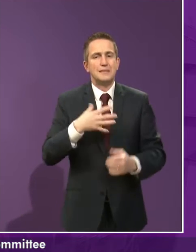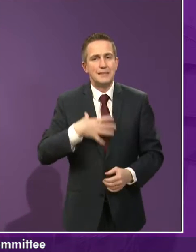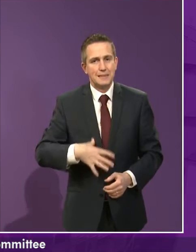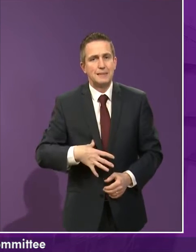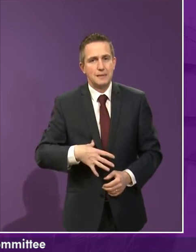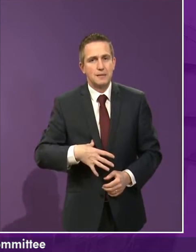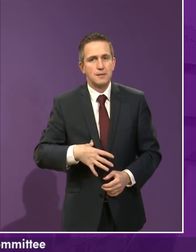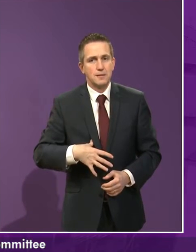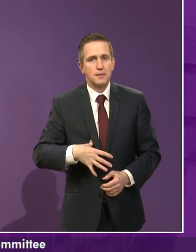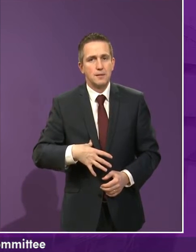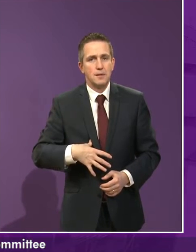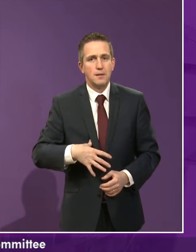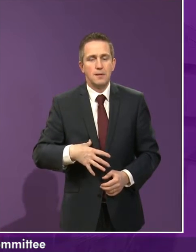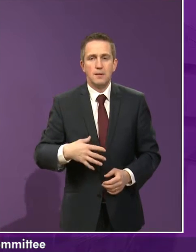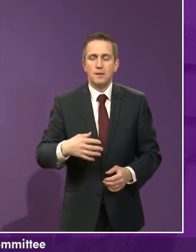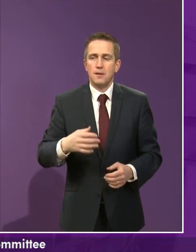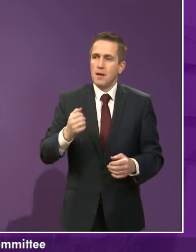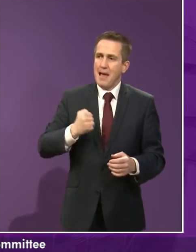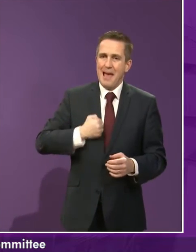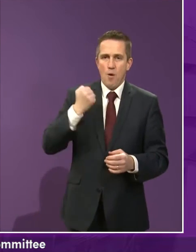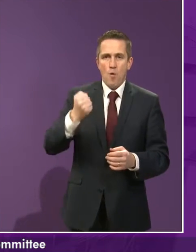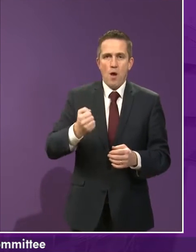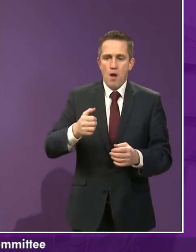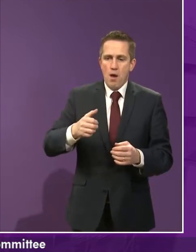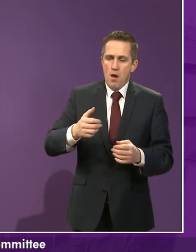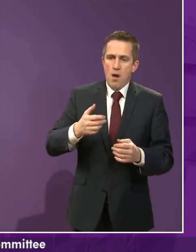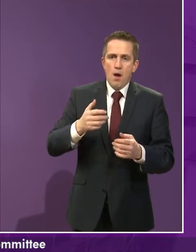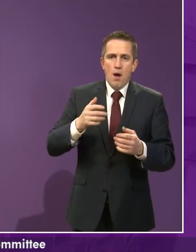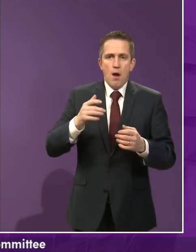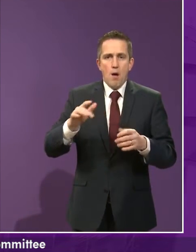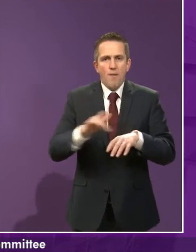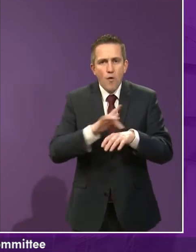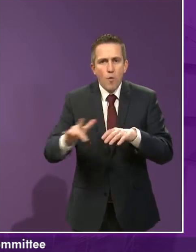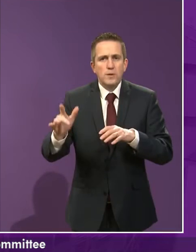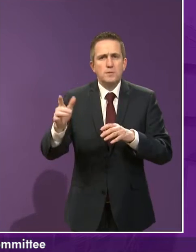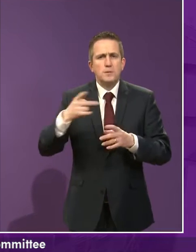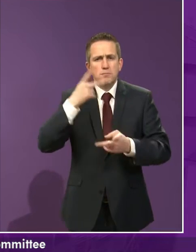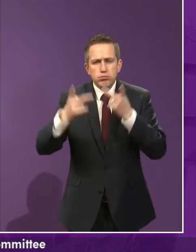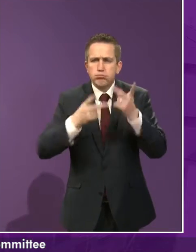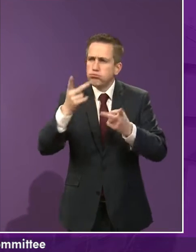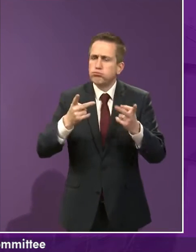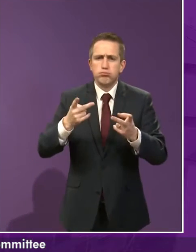the perhaps traditional nature of those art forms,